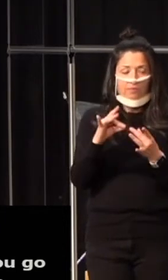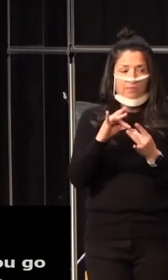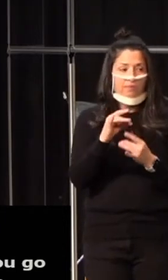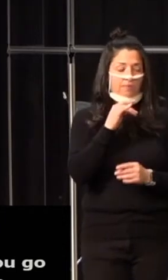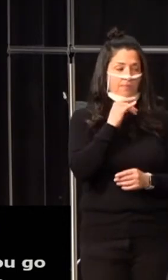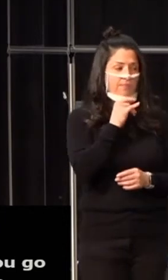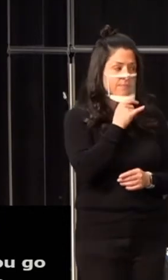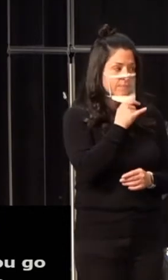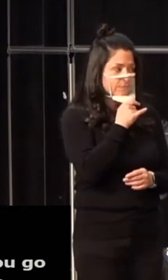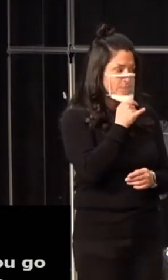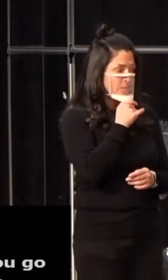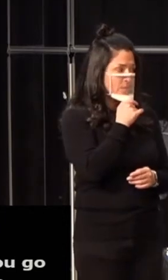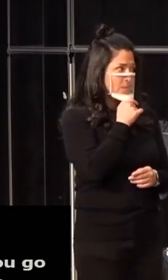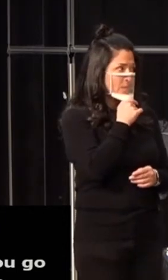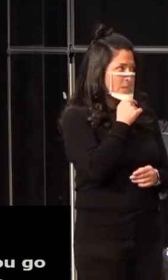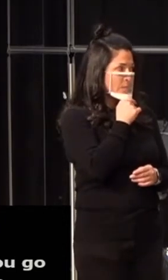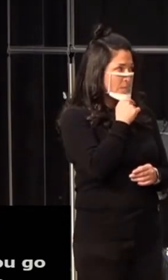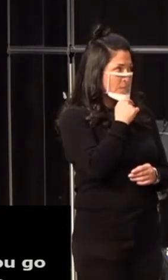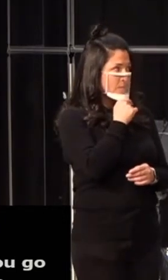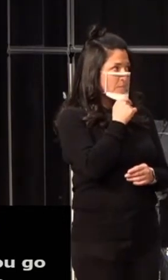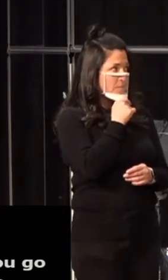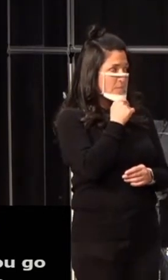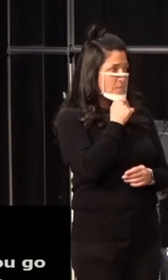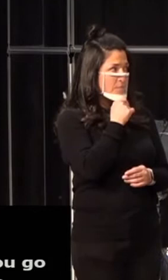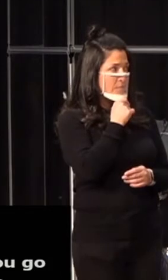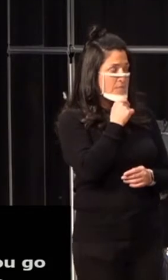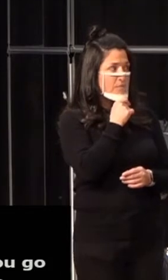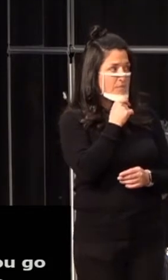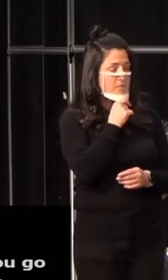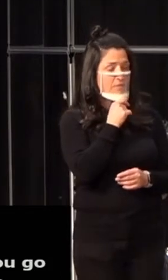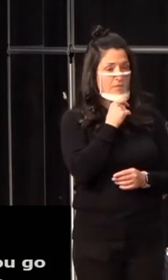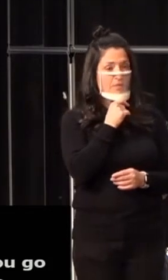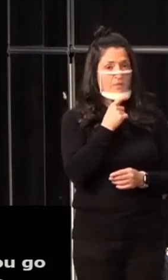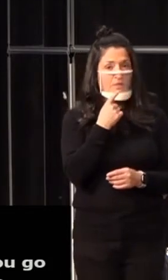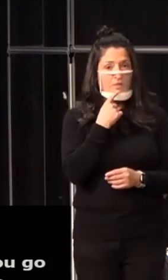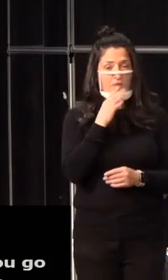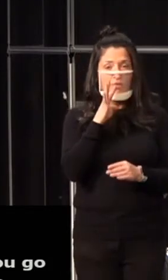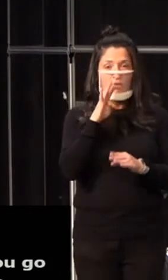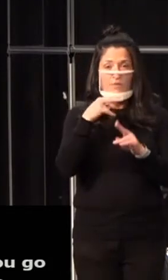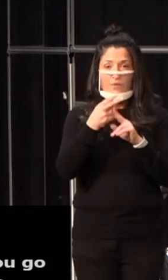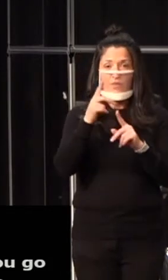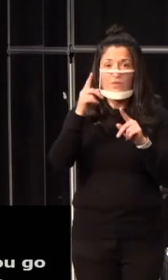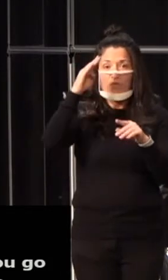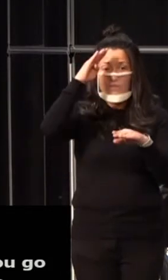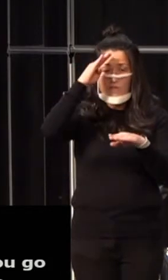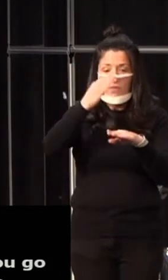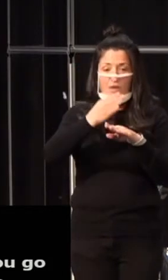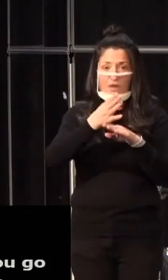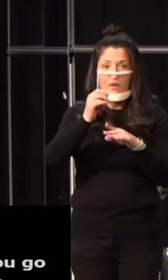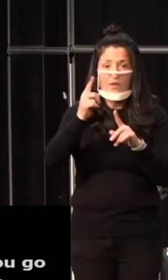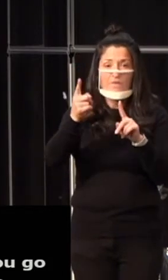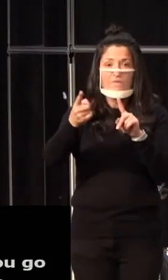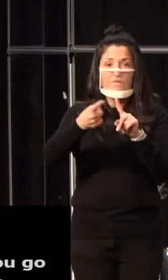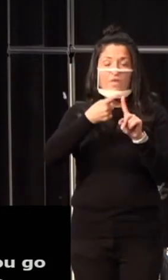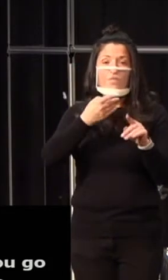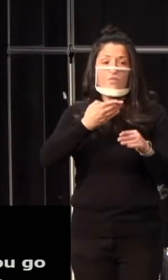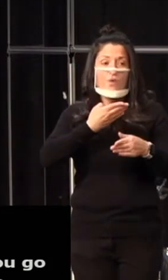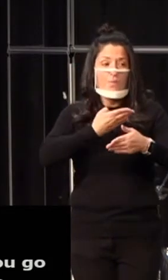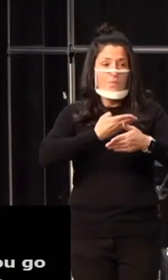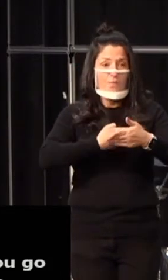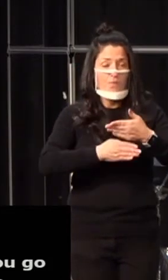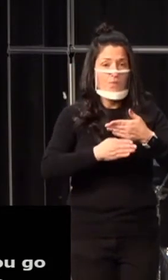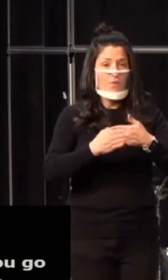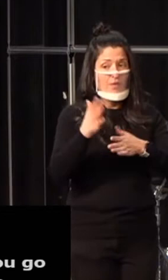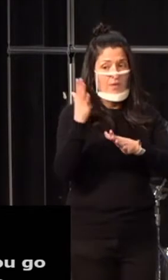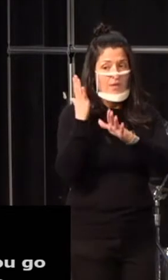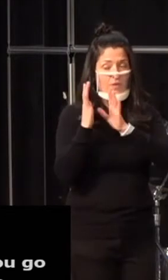So pretty fascinating how it talks about a son and the firstborn. In ancient Egyptian culture, they had probably an